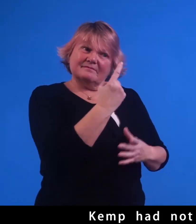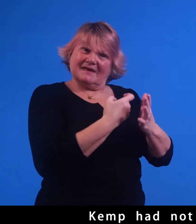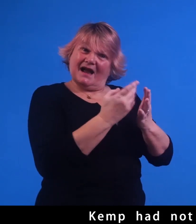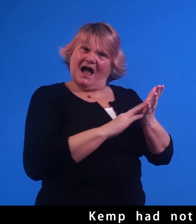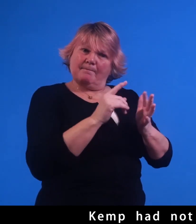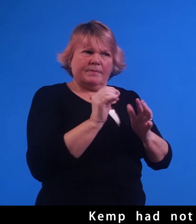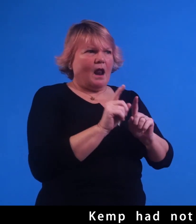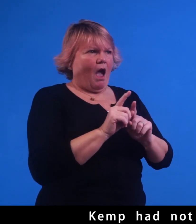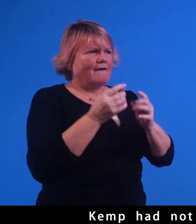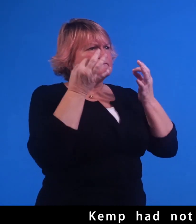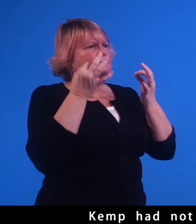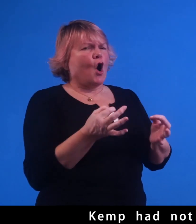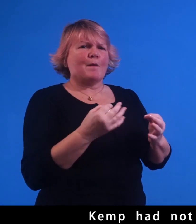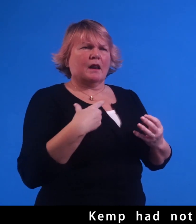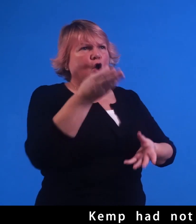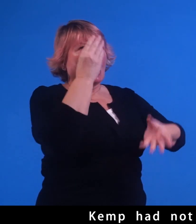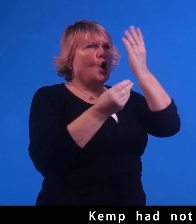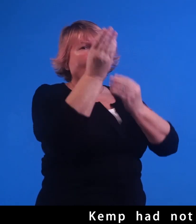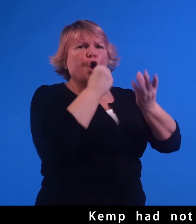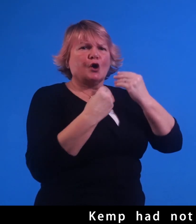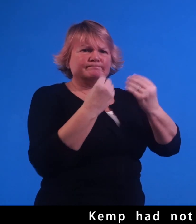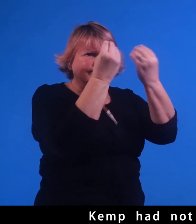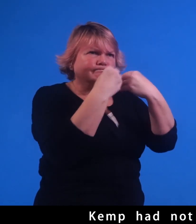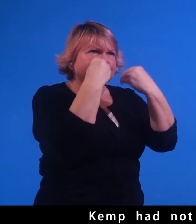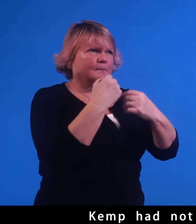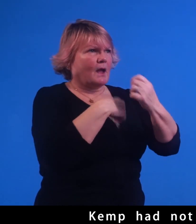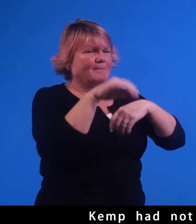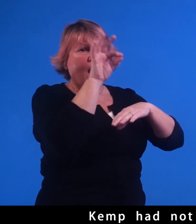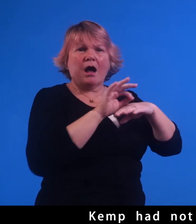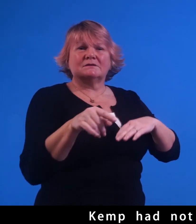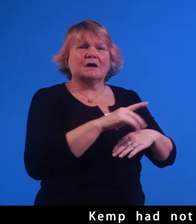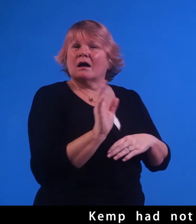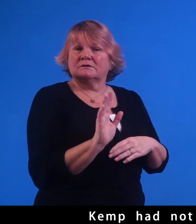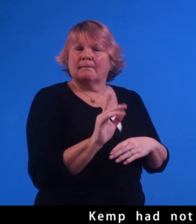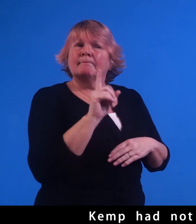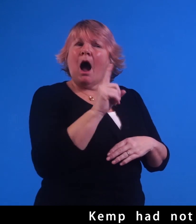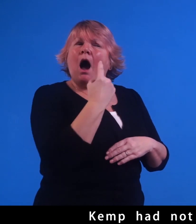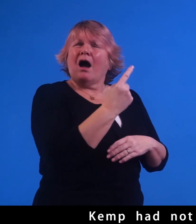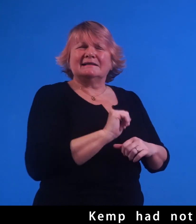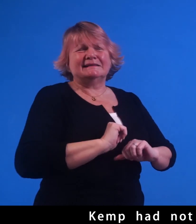Kemp had not been formally trained as an architect, but was a skilled illustrator